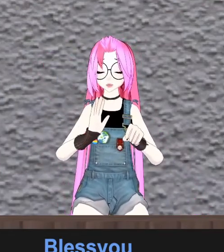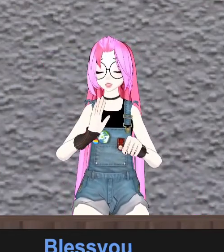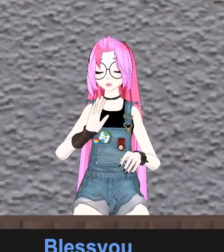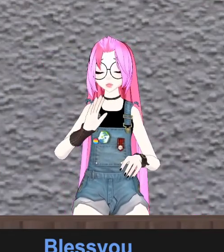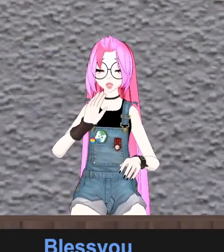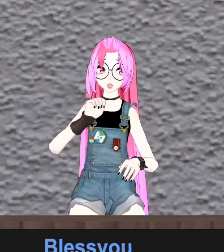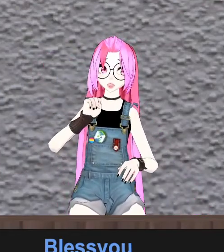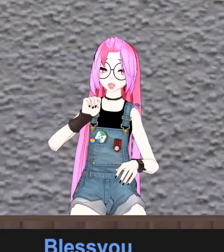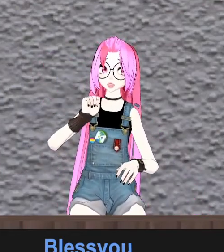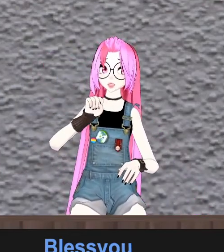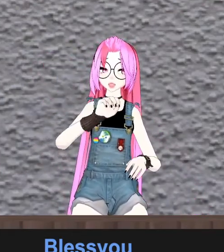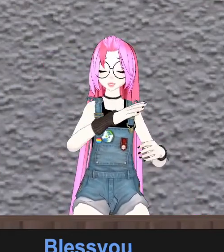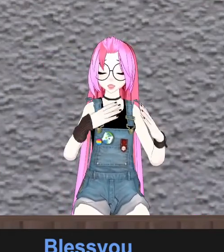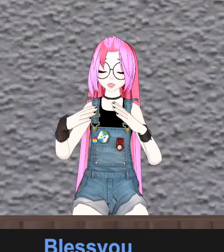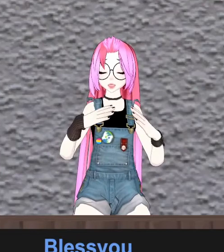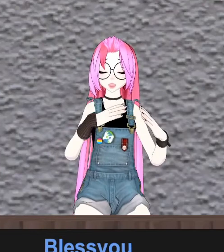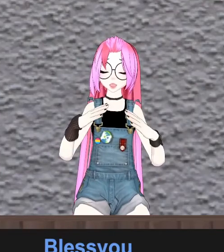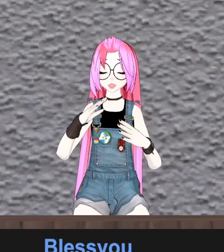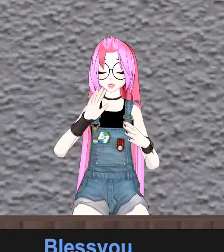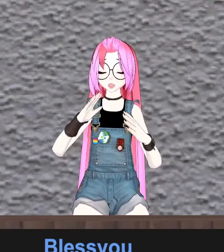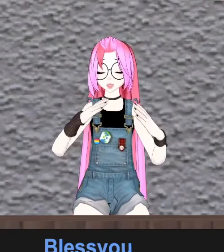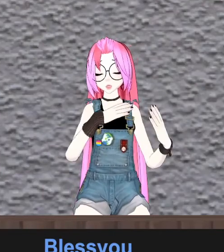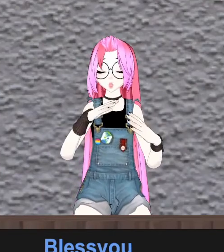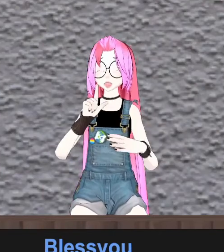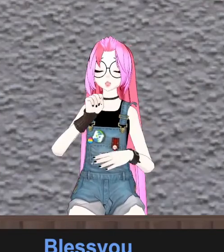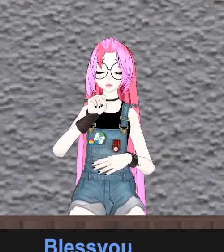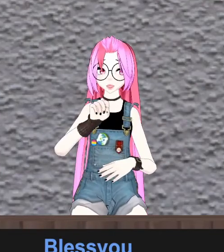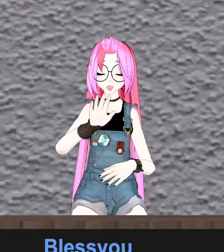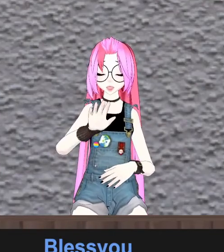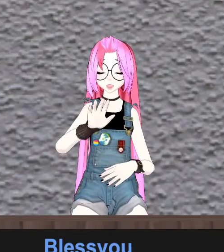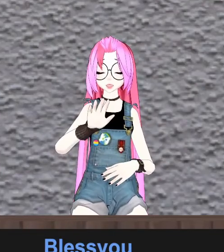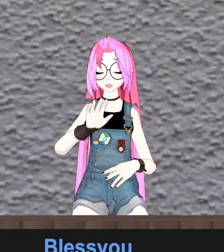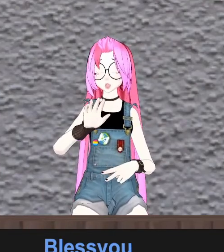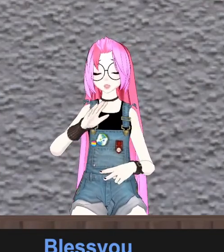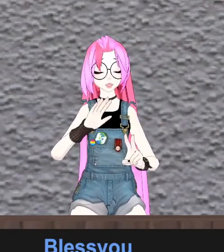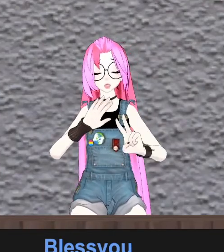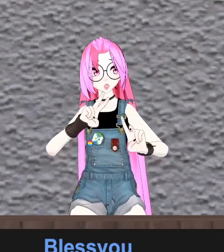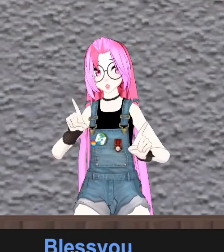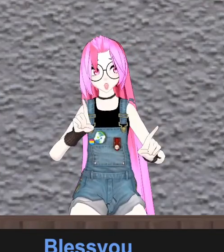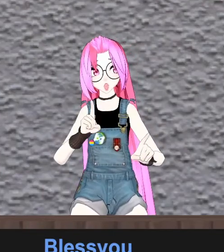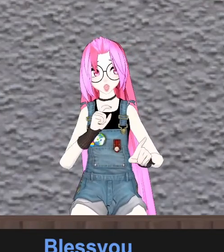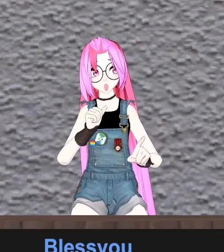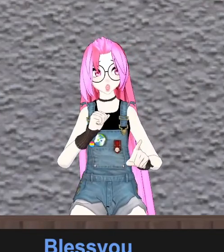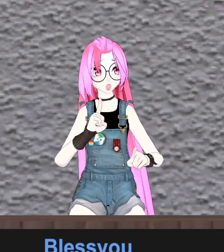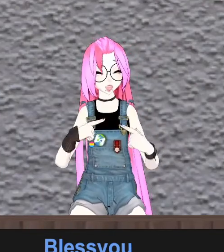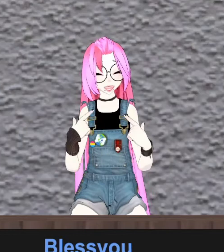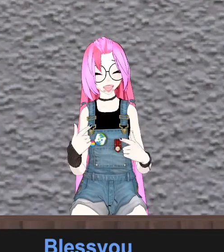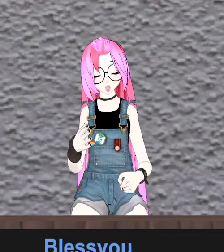example, War Dragon, his sign name in game is literally War Dragon. So he would not go into a real life meetup